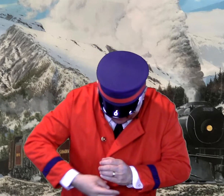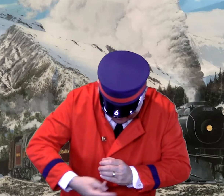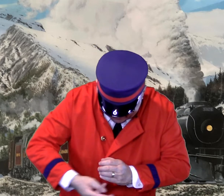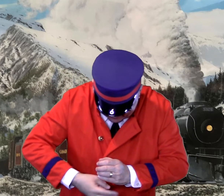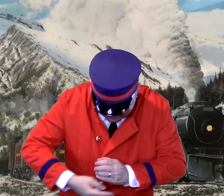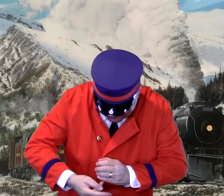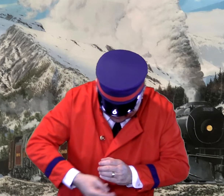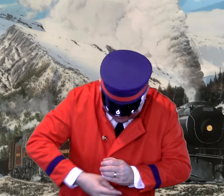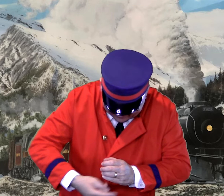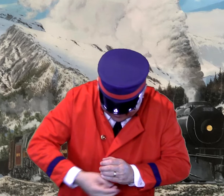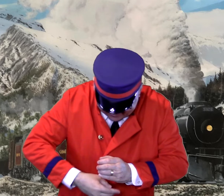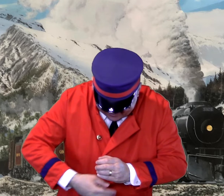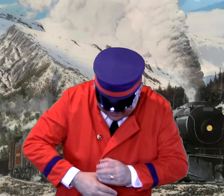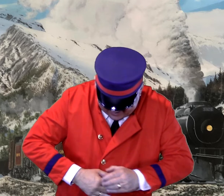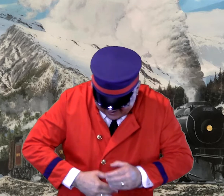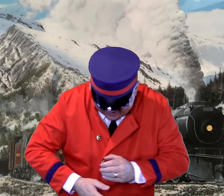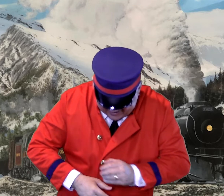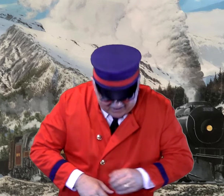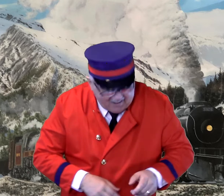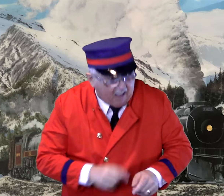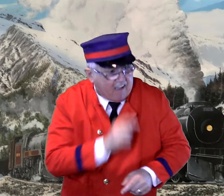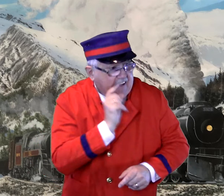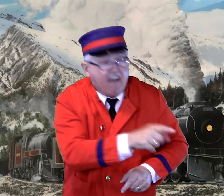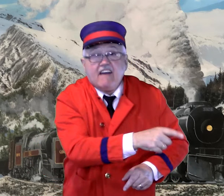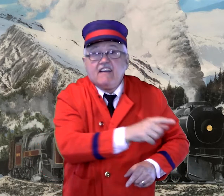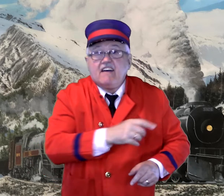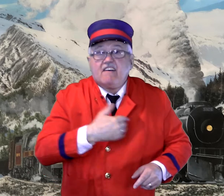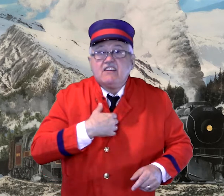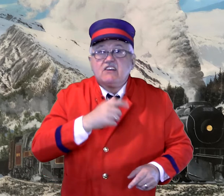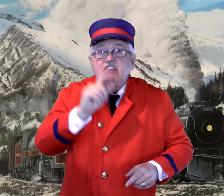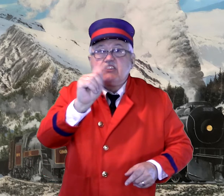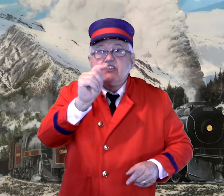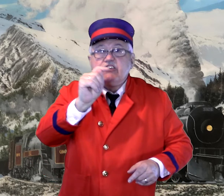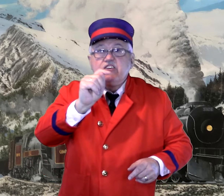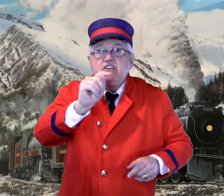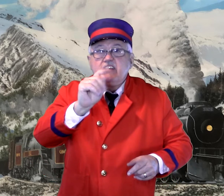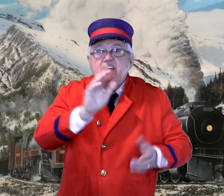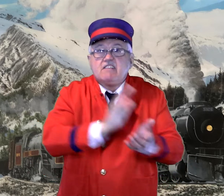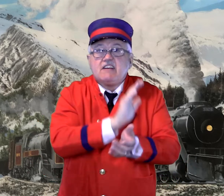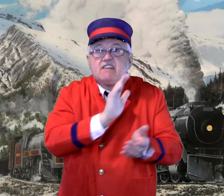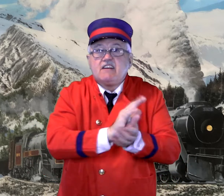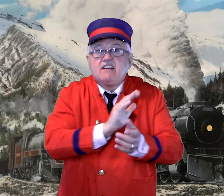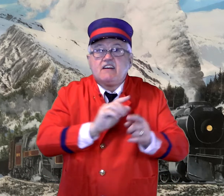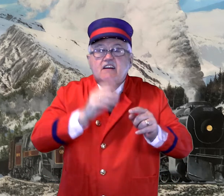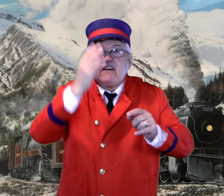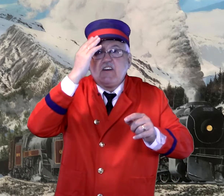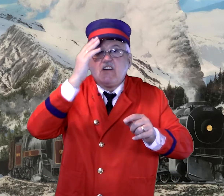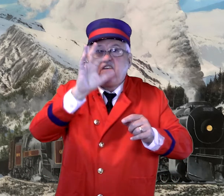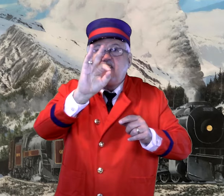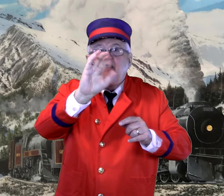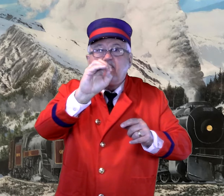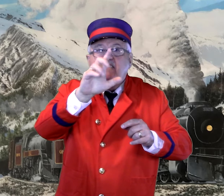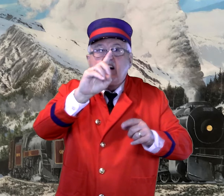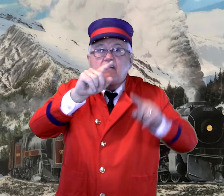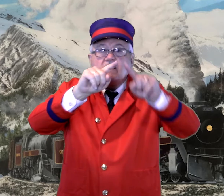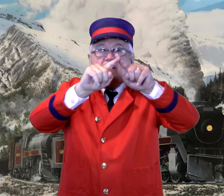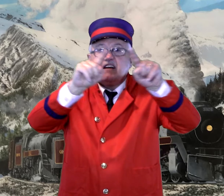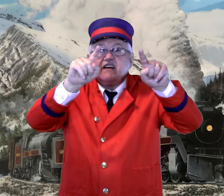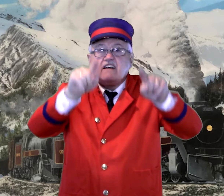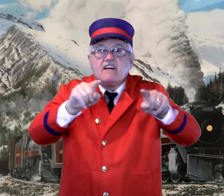underneath through the toilet hole. Now, one boy saw the toilet paper. This is not current rolls of toilet